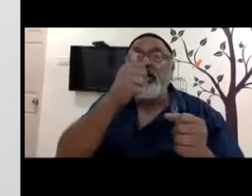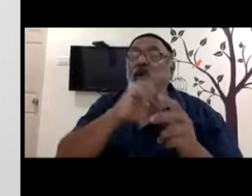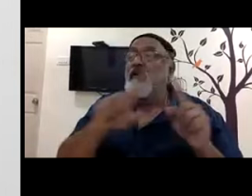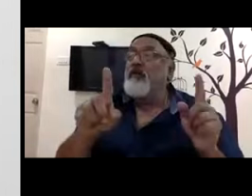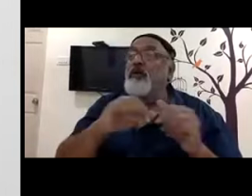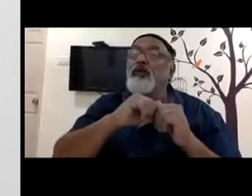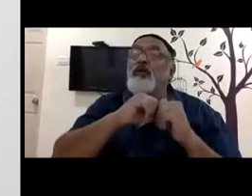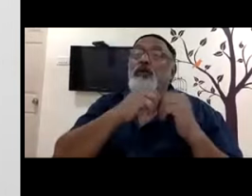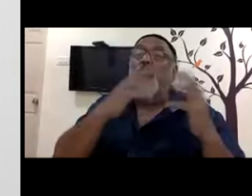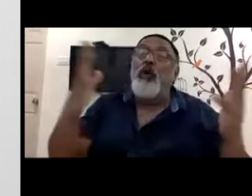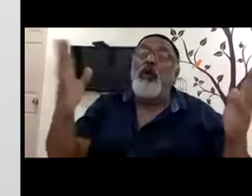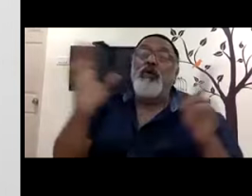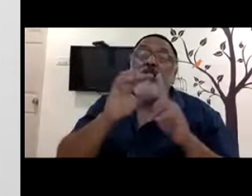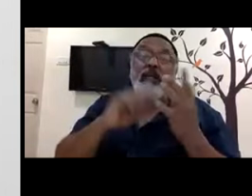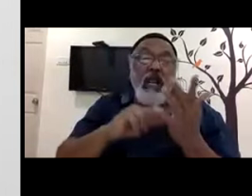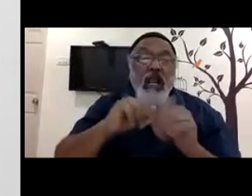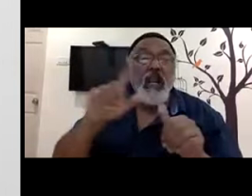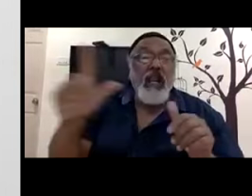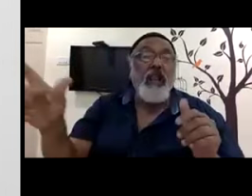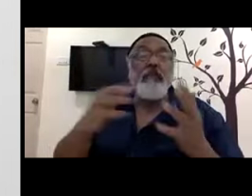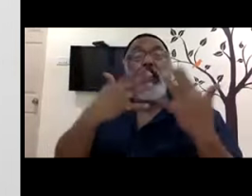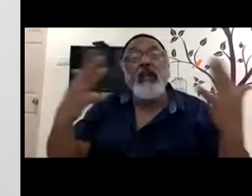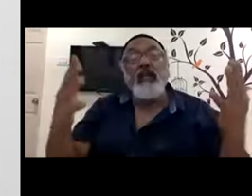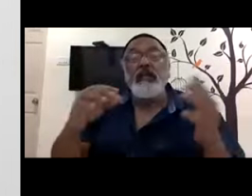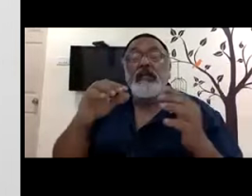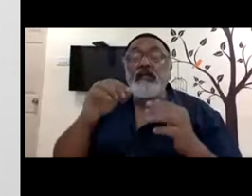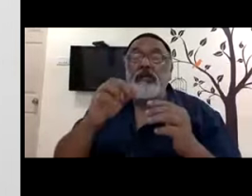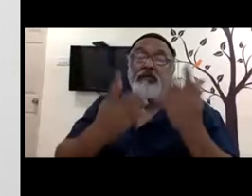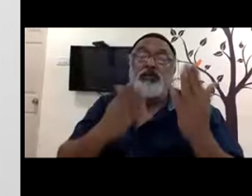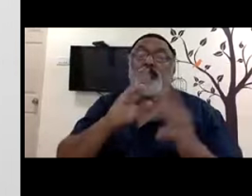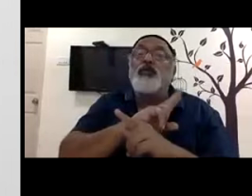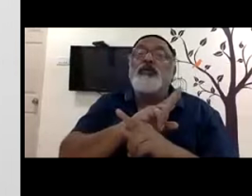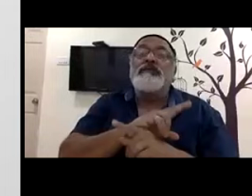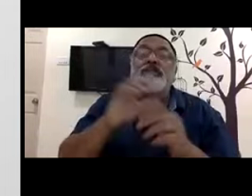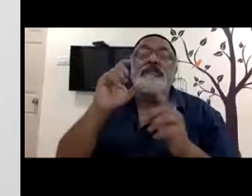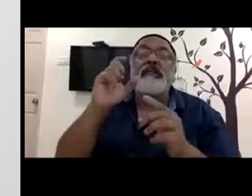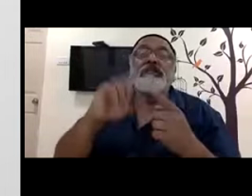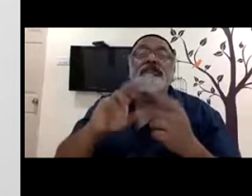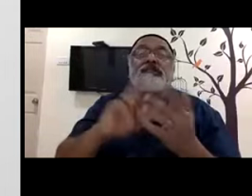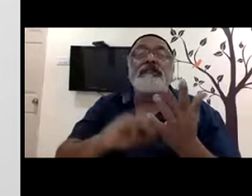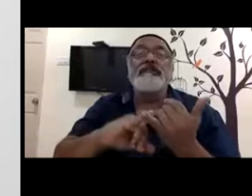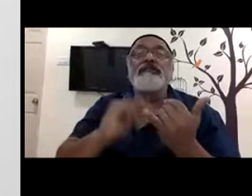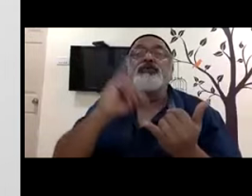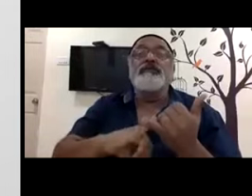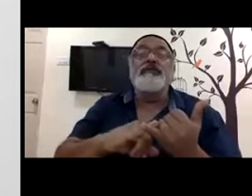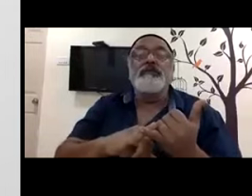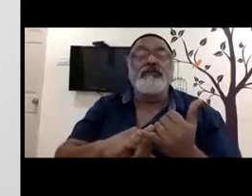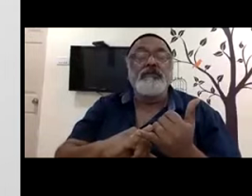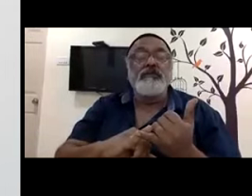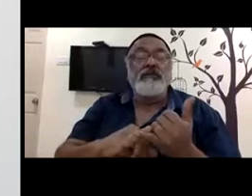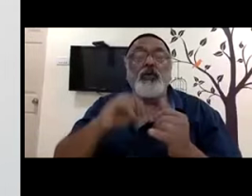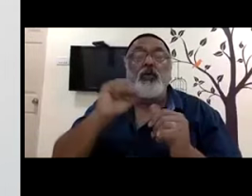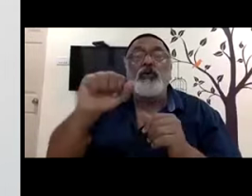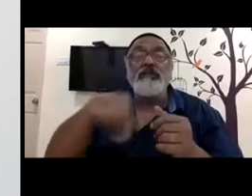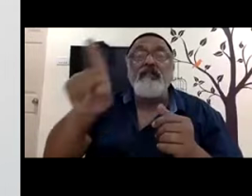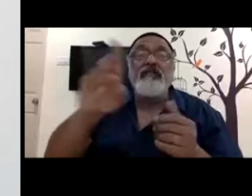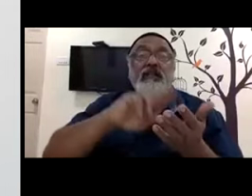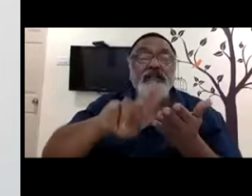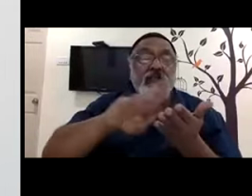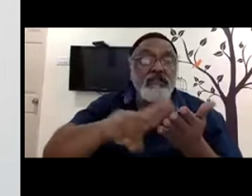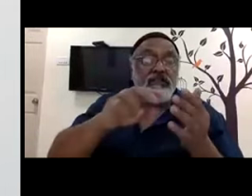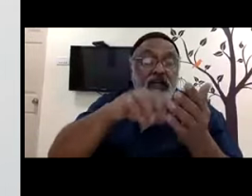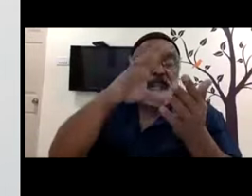lot of details about the Indian population, you might use census for something that you are researching on as a source of data, and